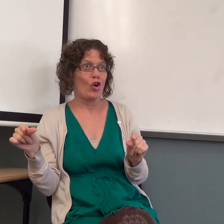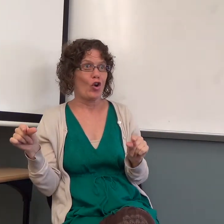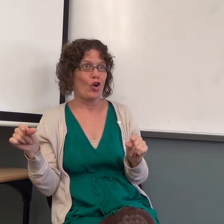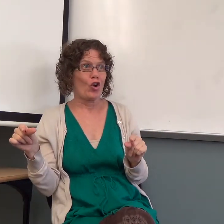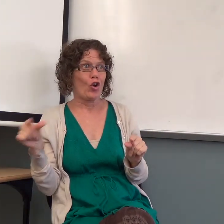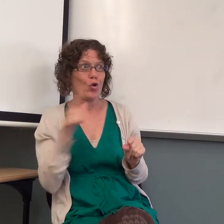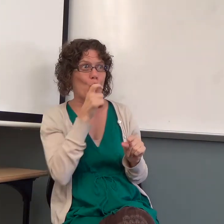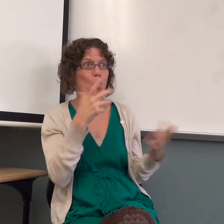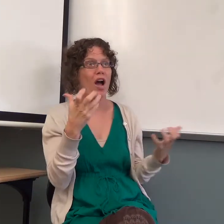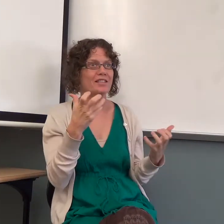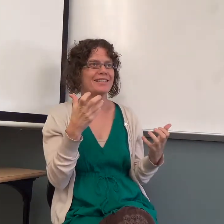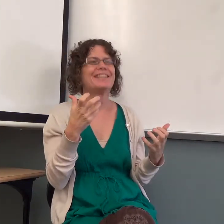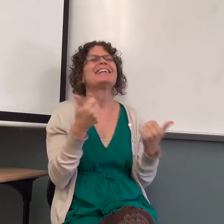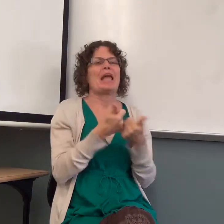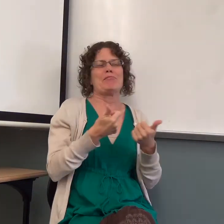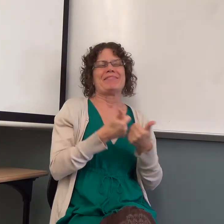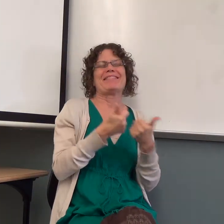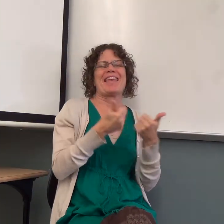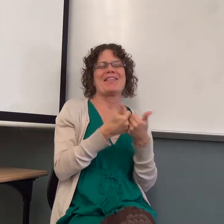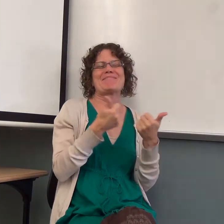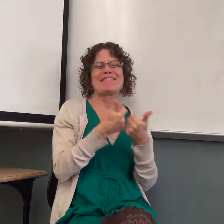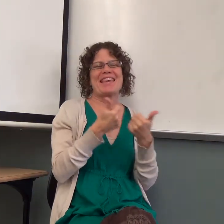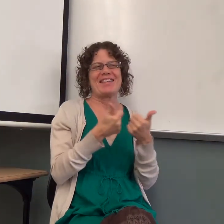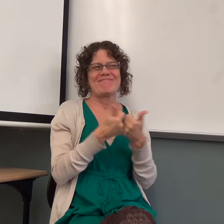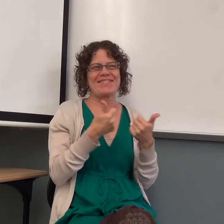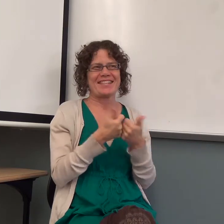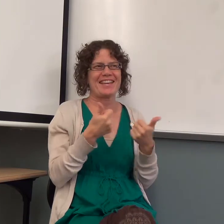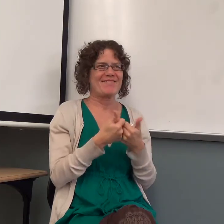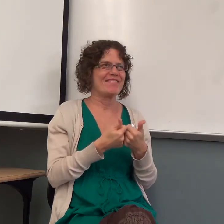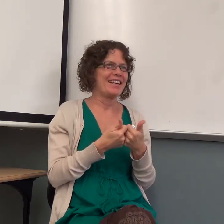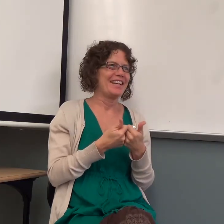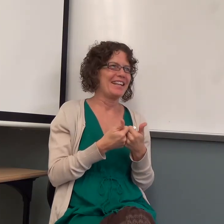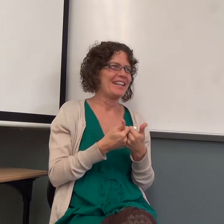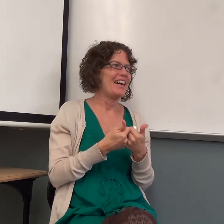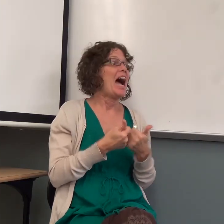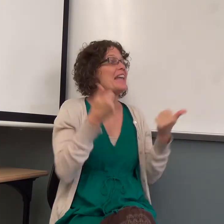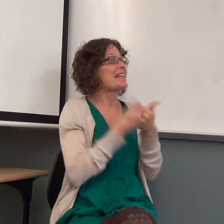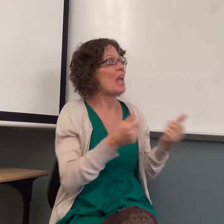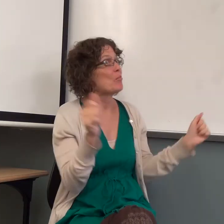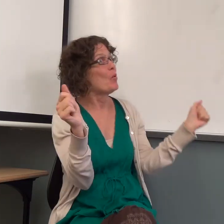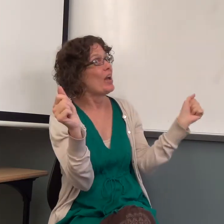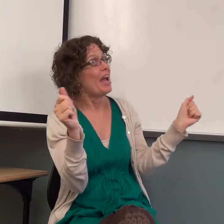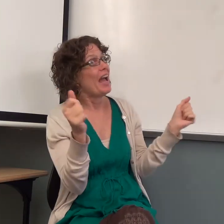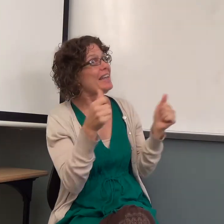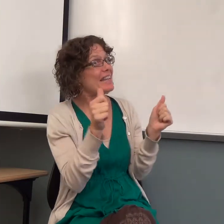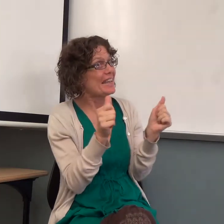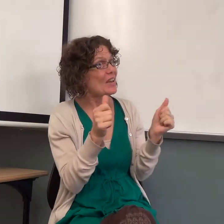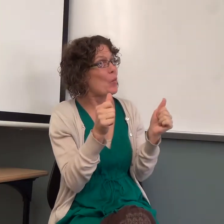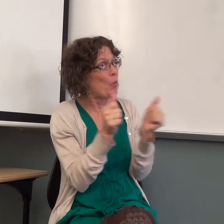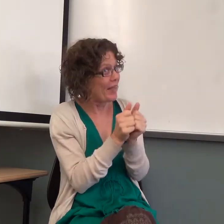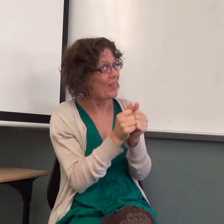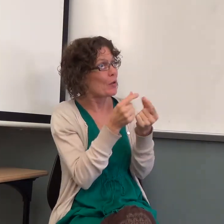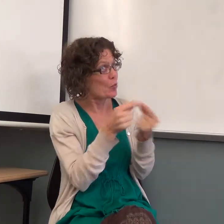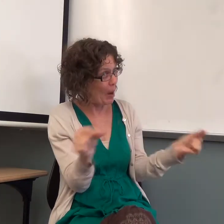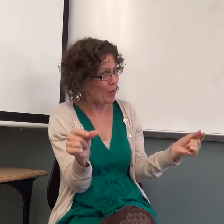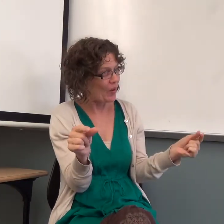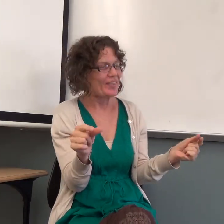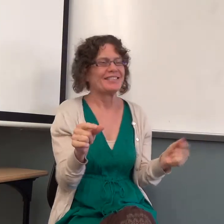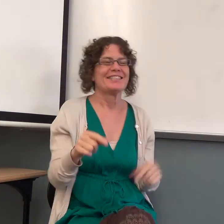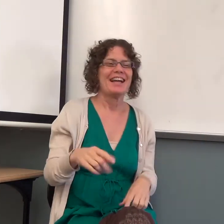Grammar. Let's play a game. Let's play a game. Bob, is this grammar with the This is not a game with grammar, no. So we did grammar last week on